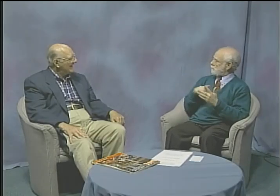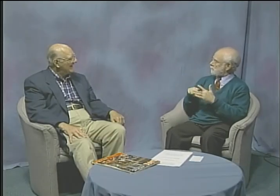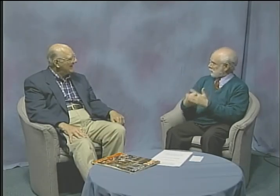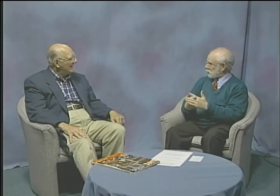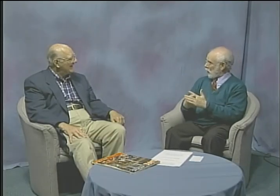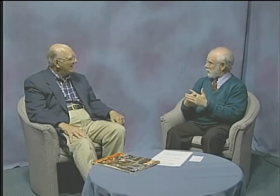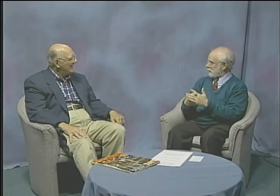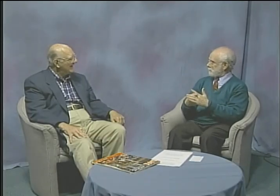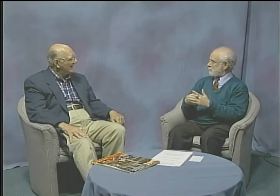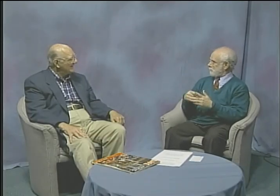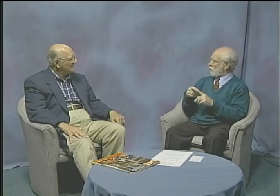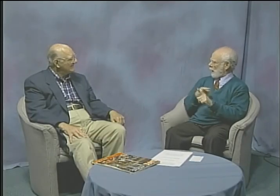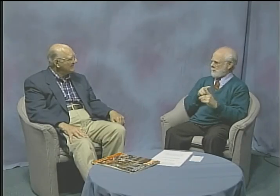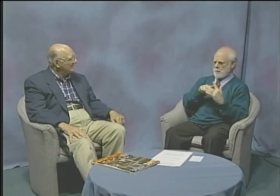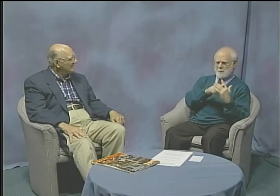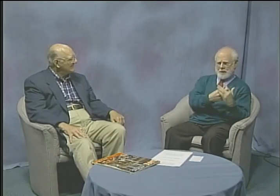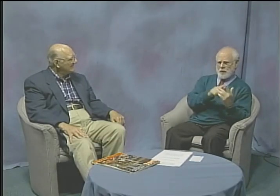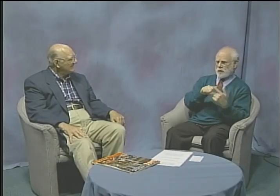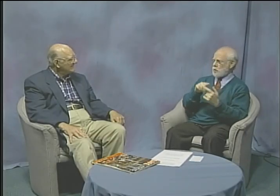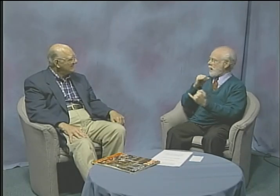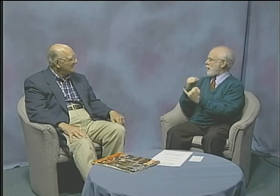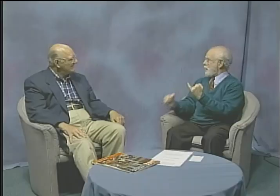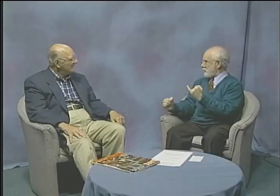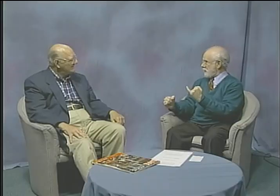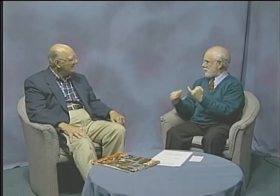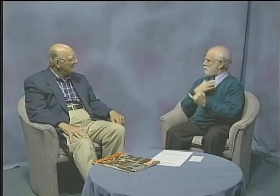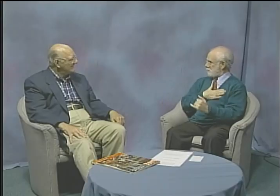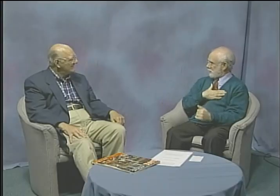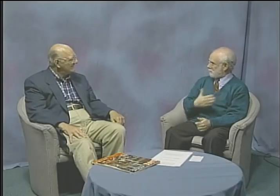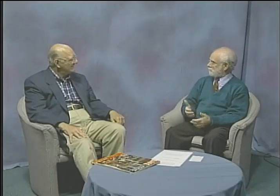Please, tell the story from the beginning to the end.